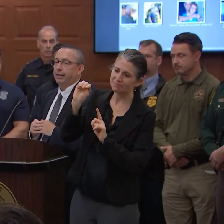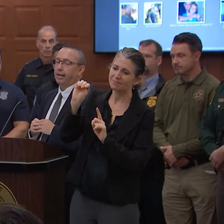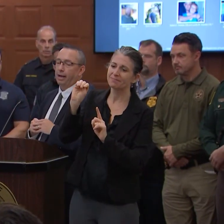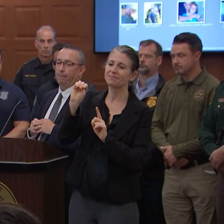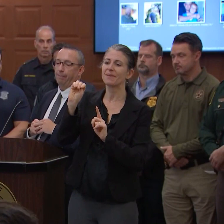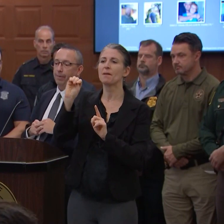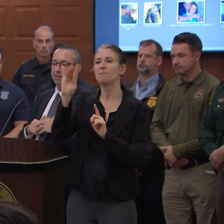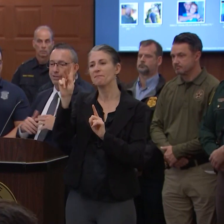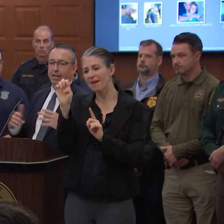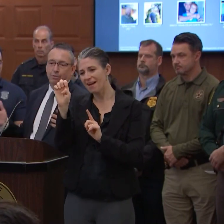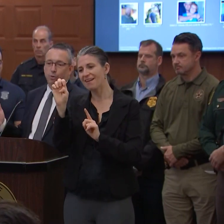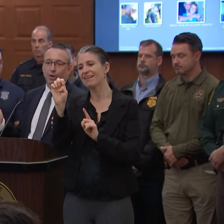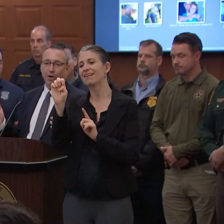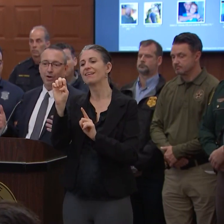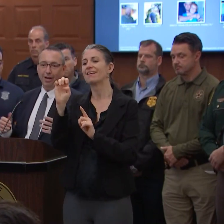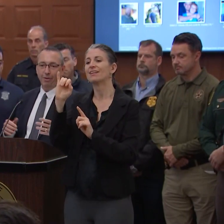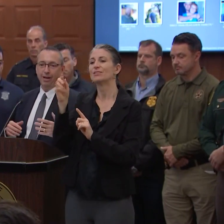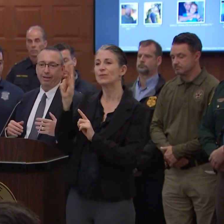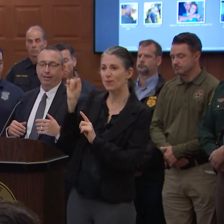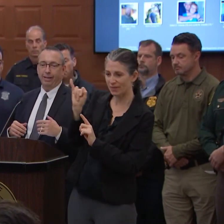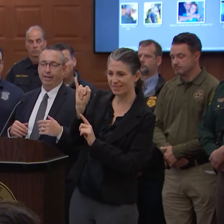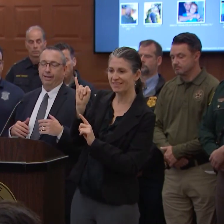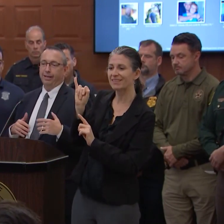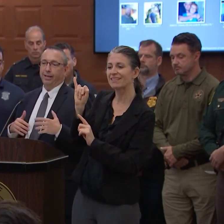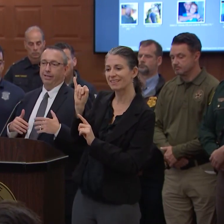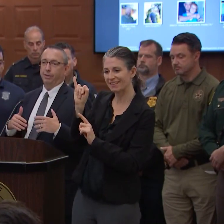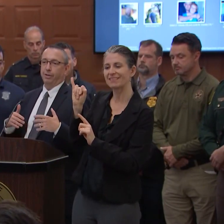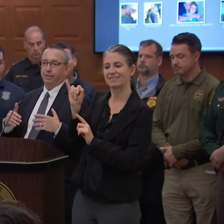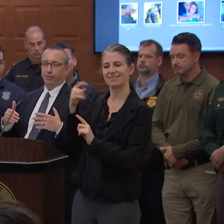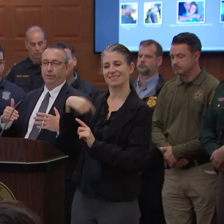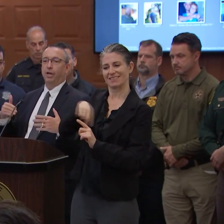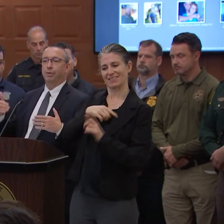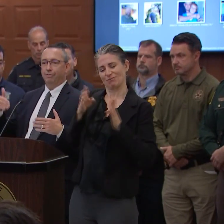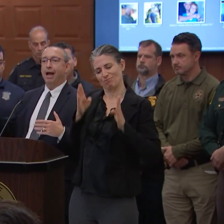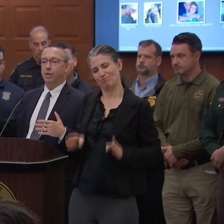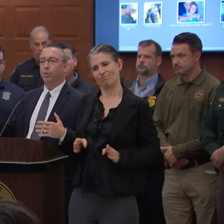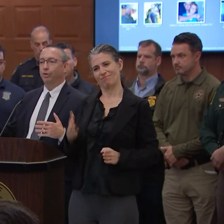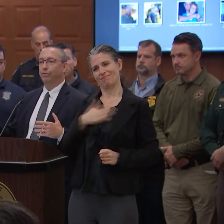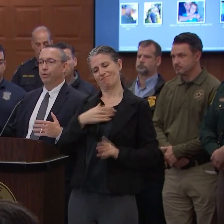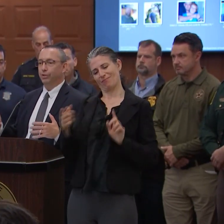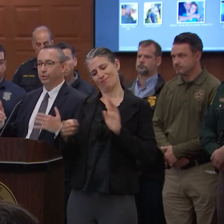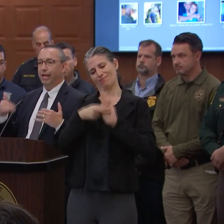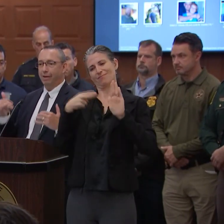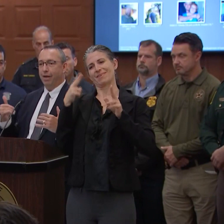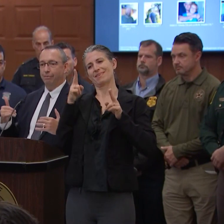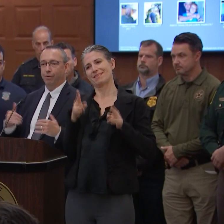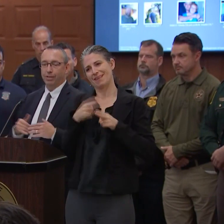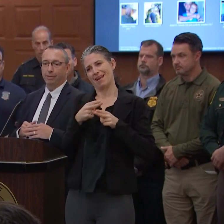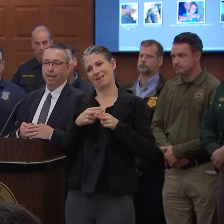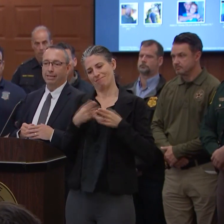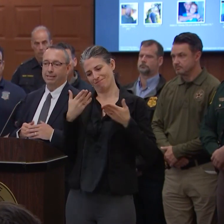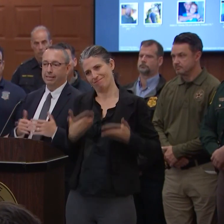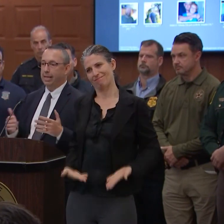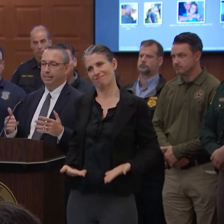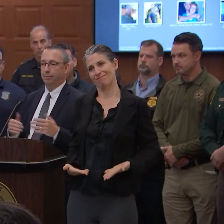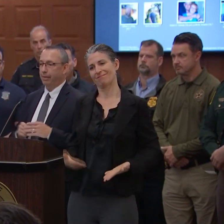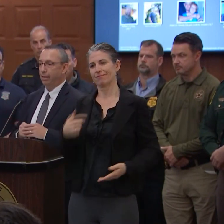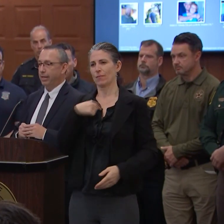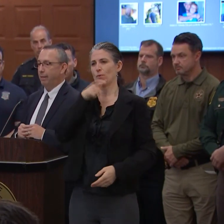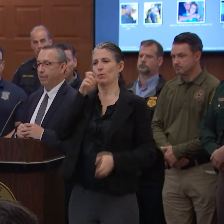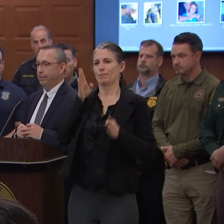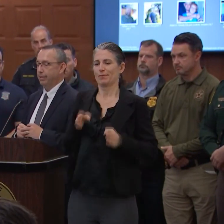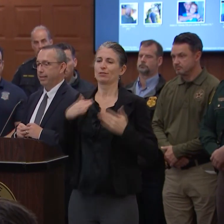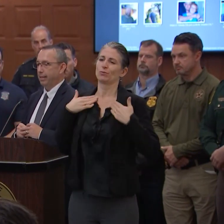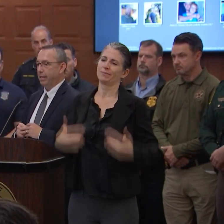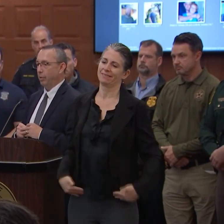Jody. That's who we are now, right? And it's going to be valuable in the future to have that first name basis in case something